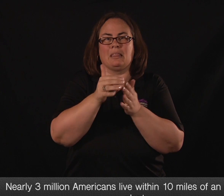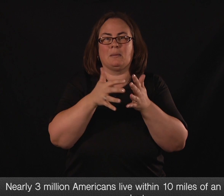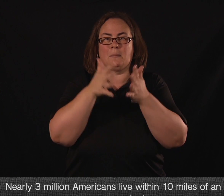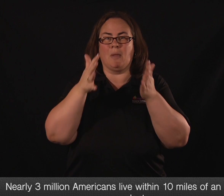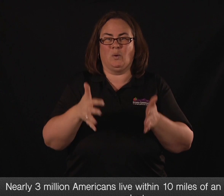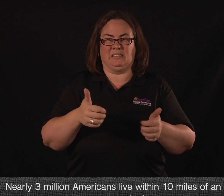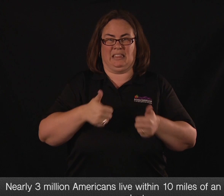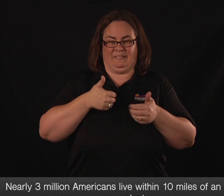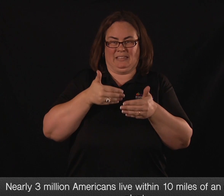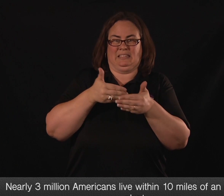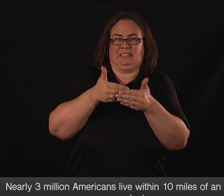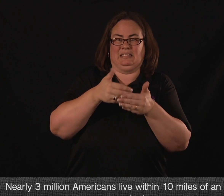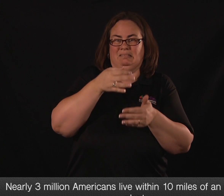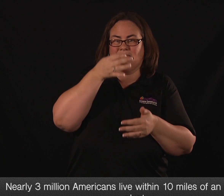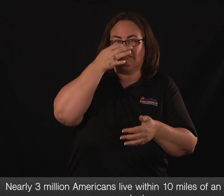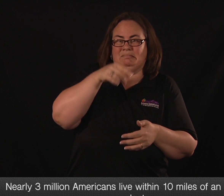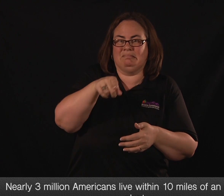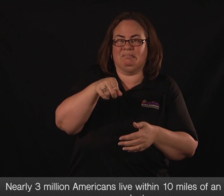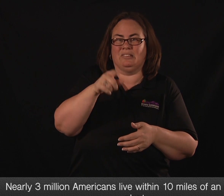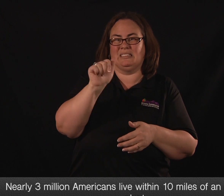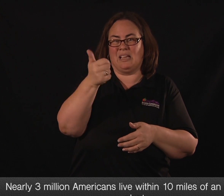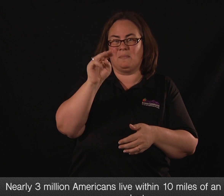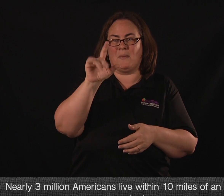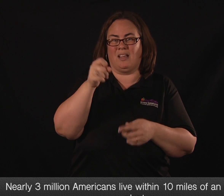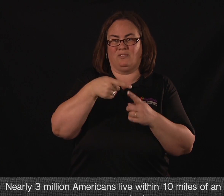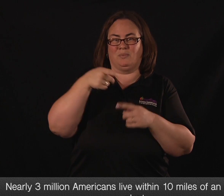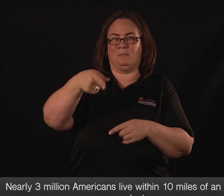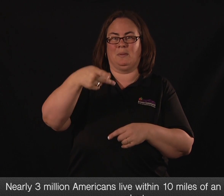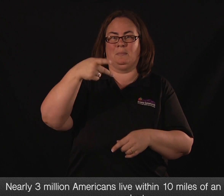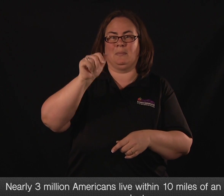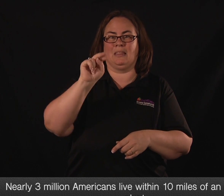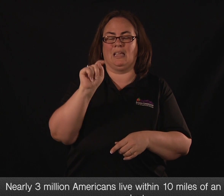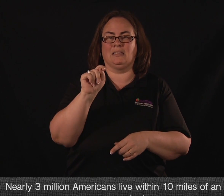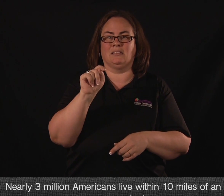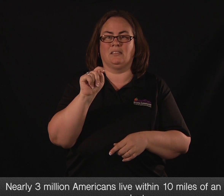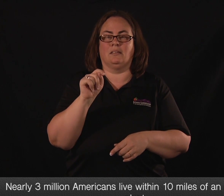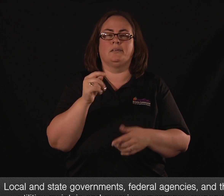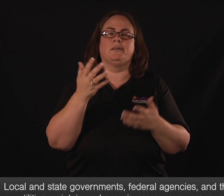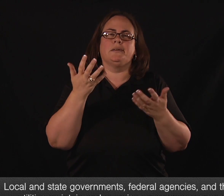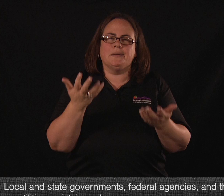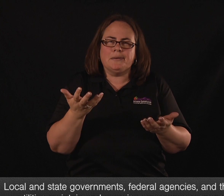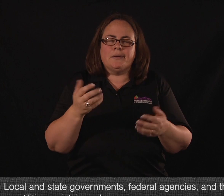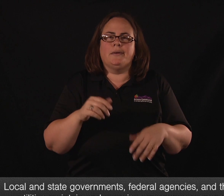Nearly 3 million Americans live within 10 miles of an operating plant.